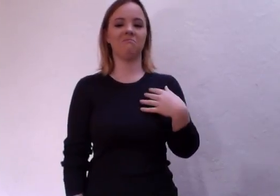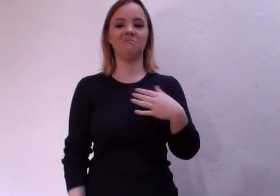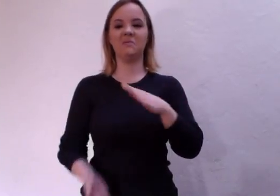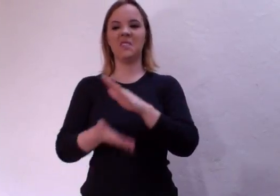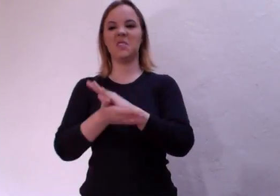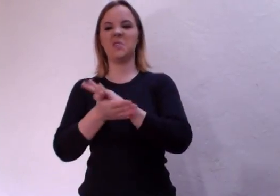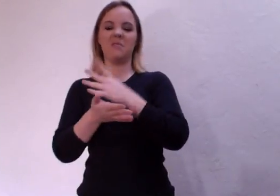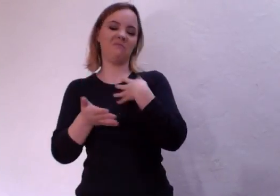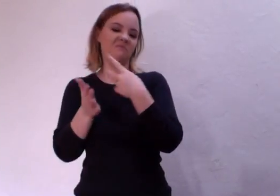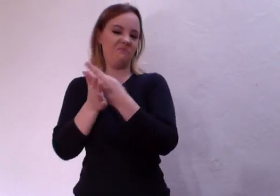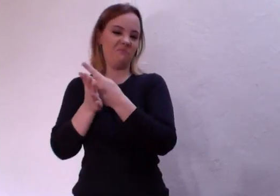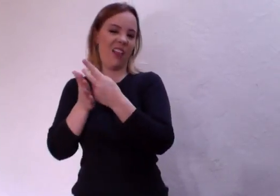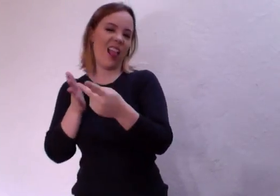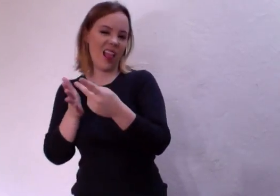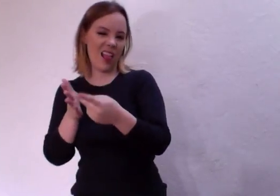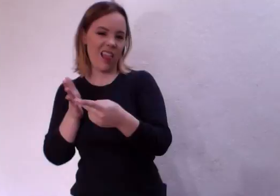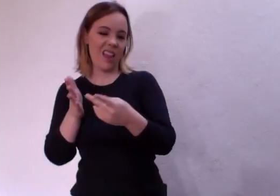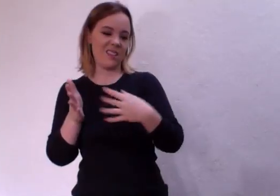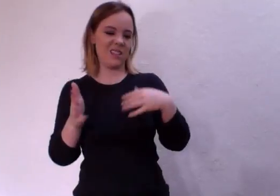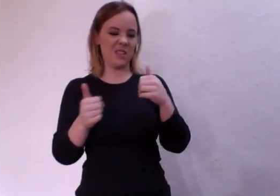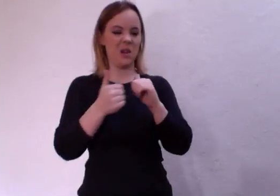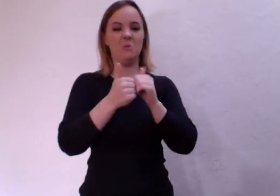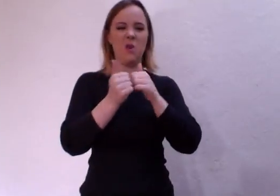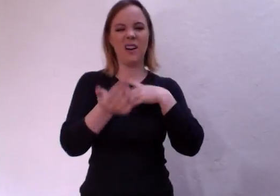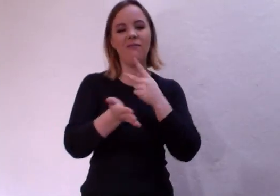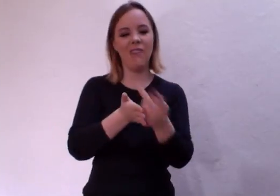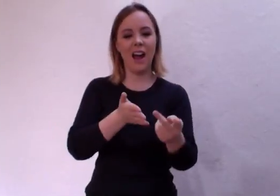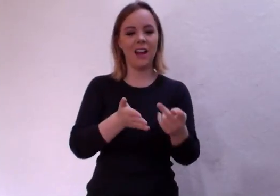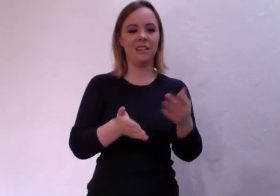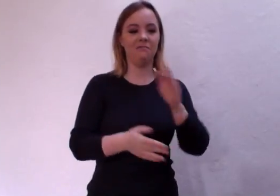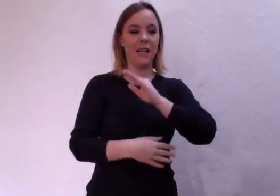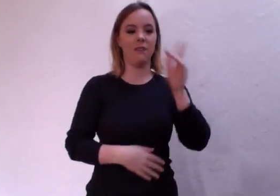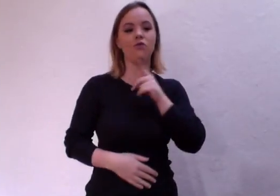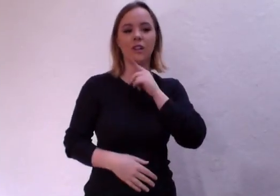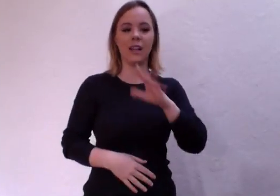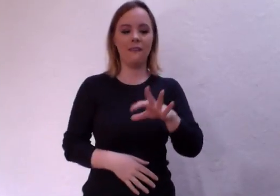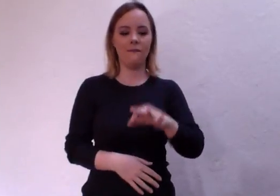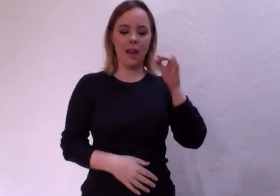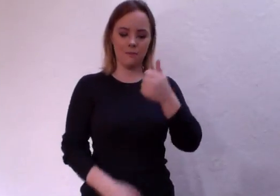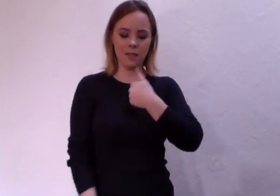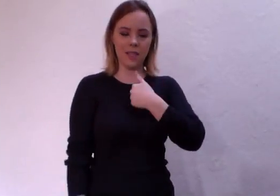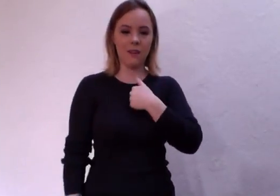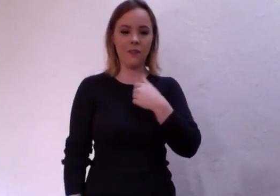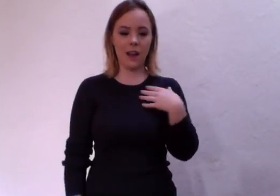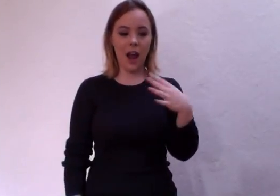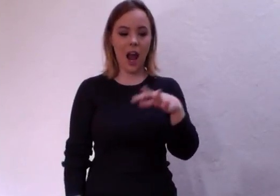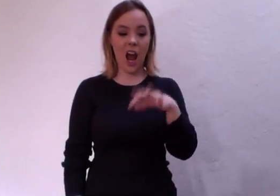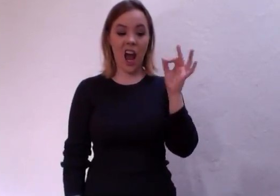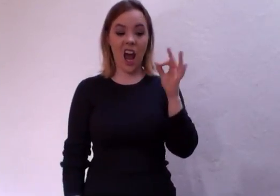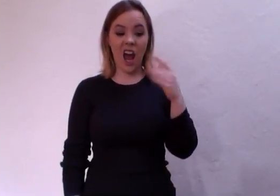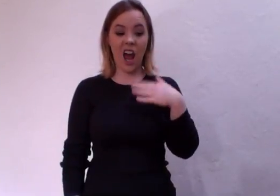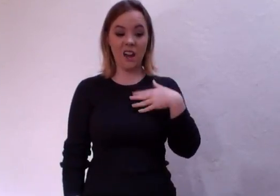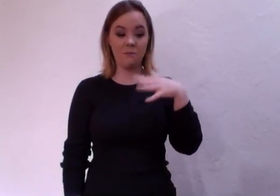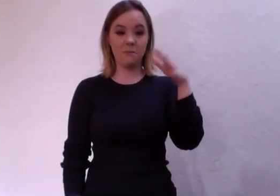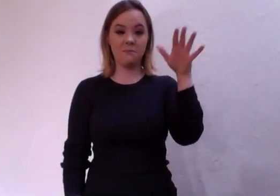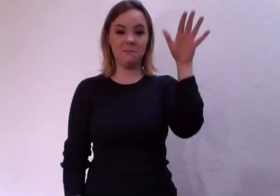sports, I never felt like I sort of found myself. And when I found out that I was going to be a parent at the ripe age of 16, I saw